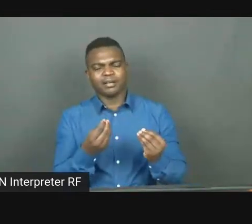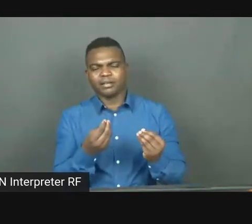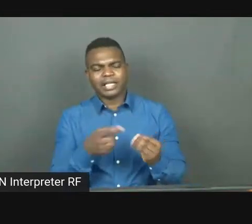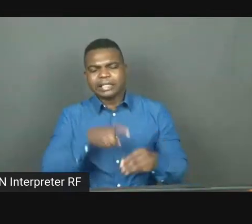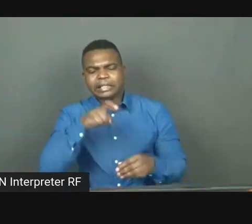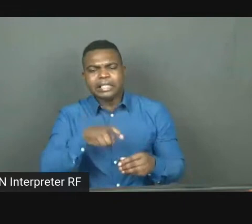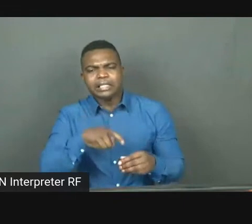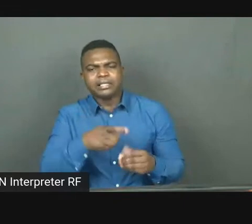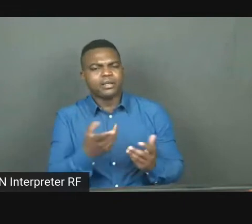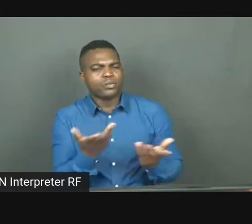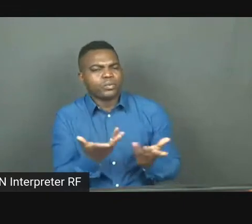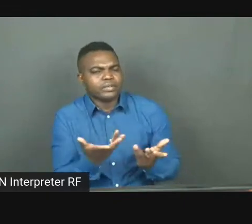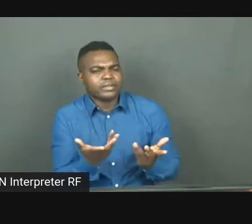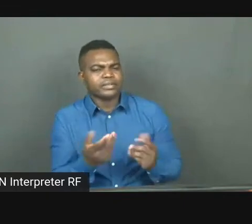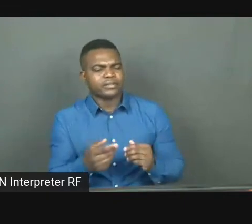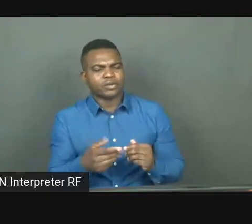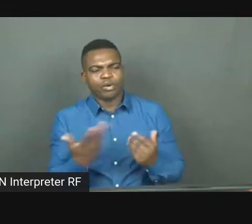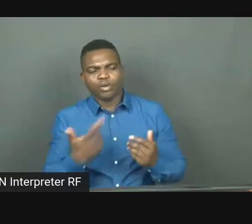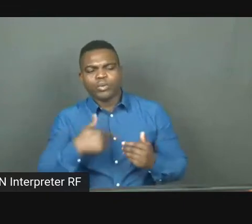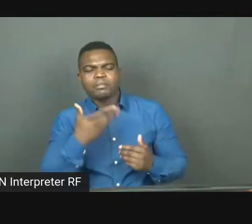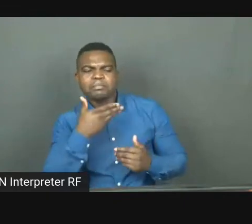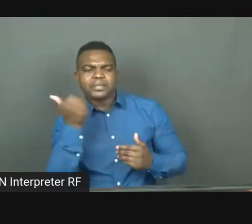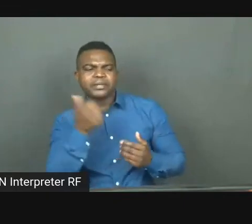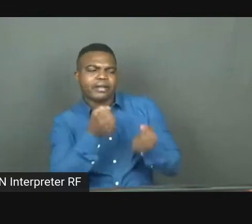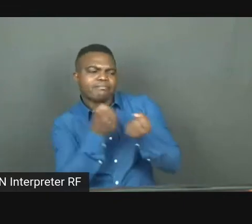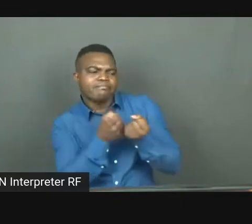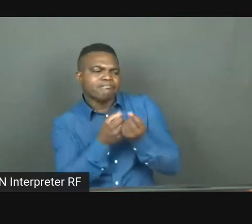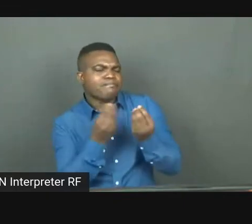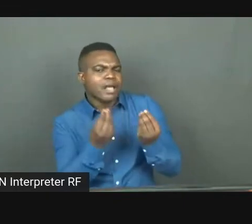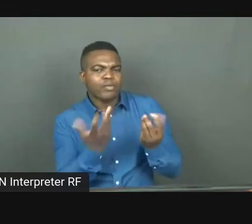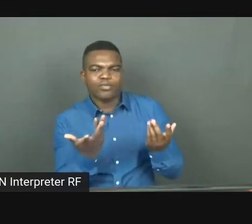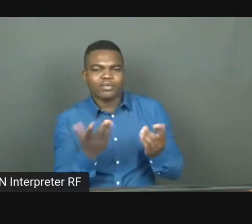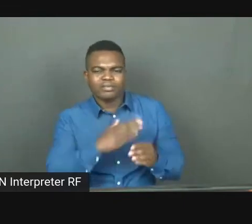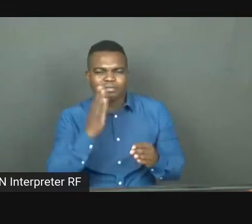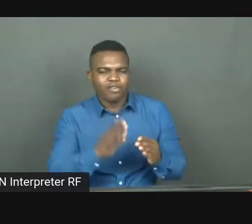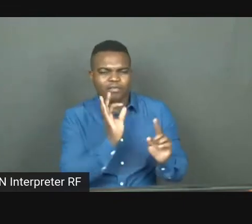Also at the time, there were two things